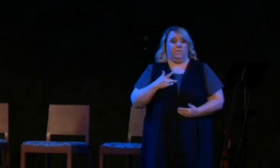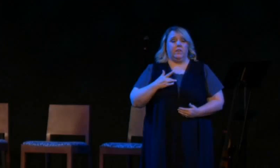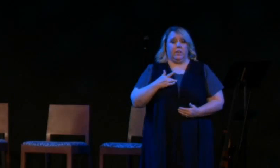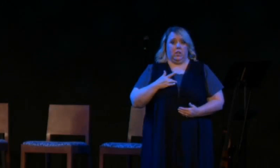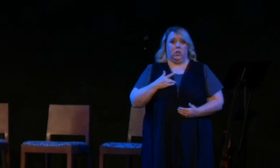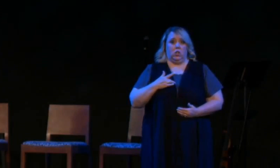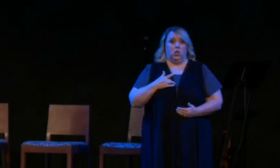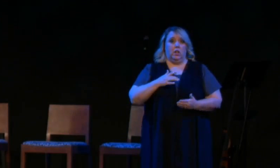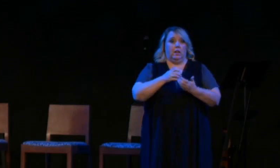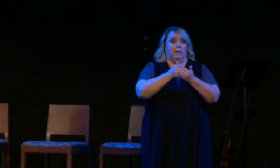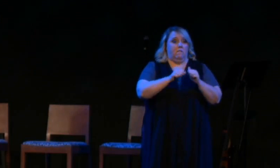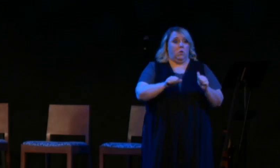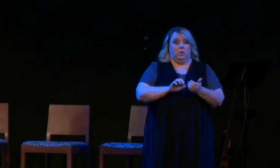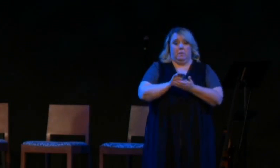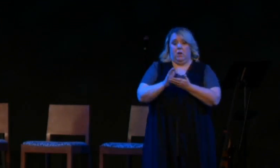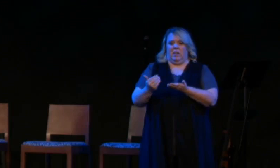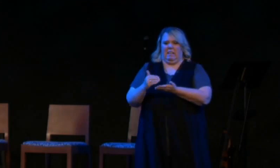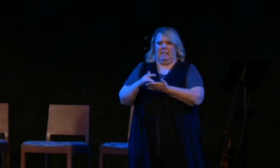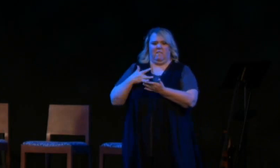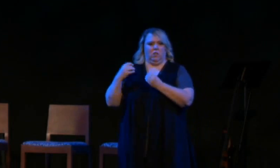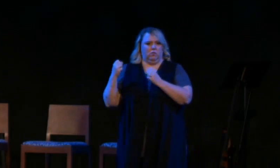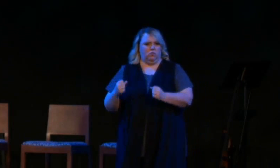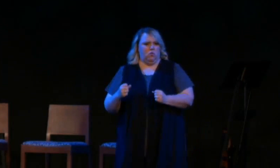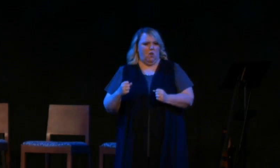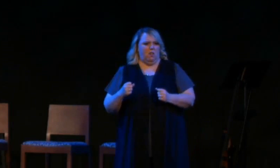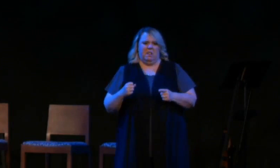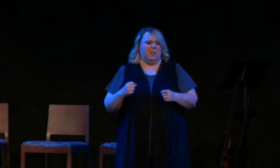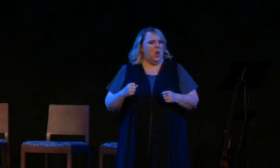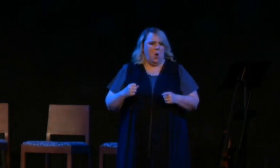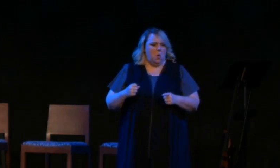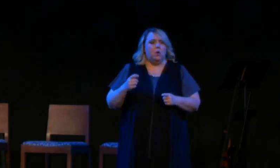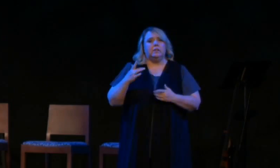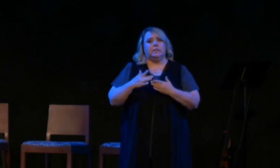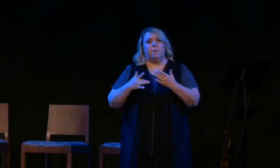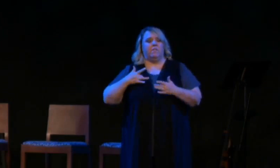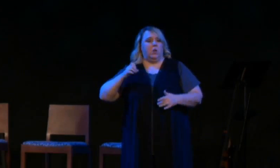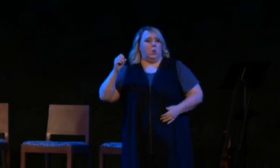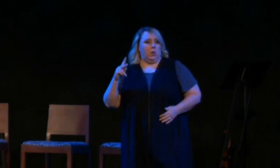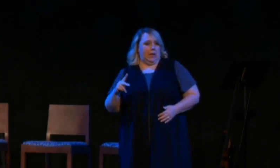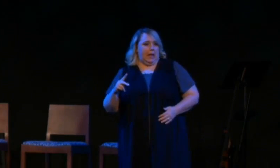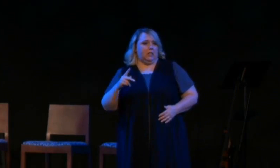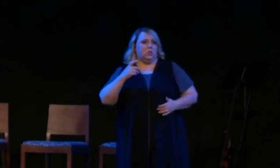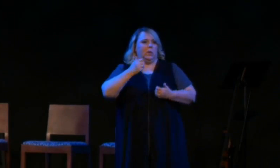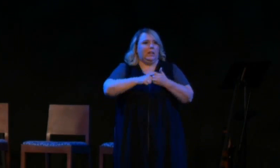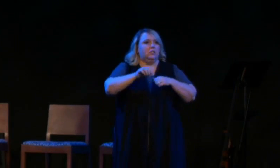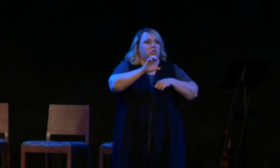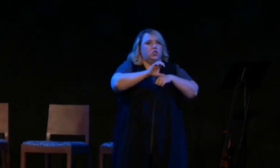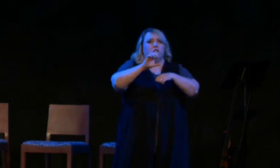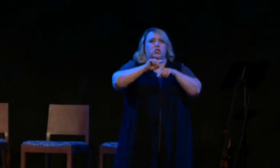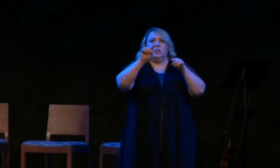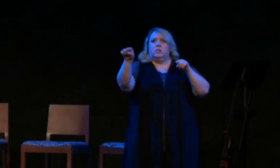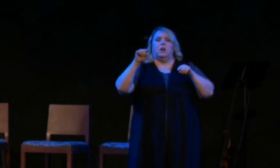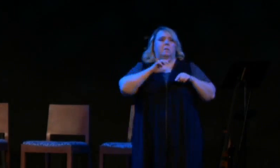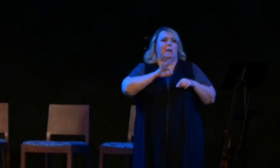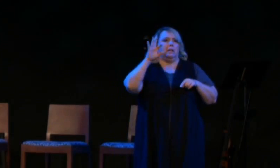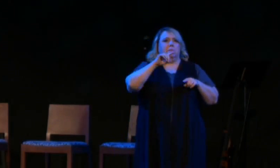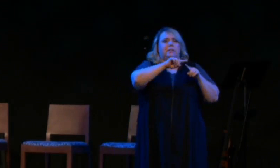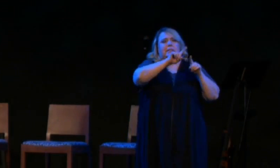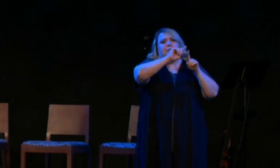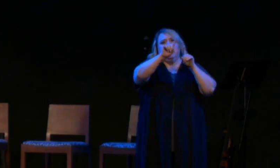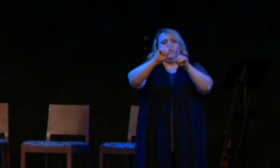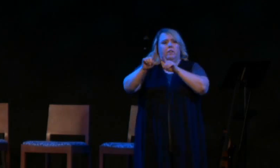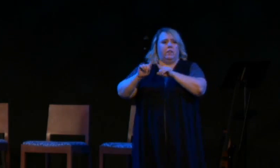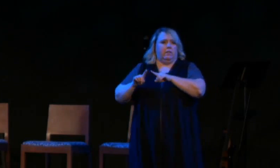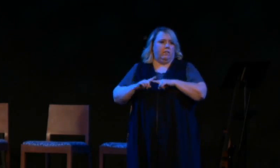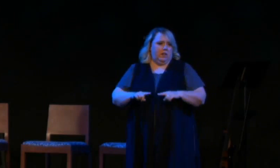after divorce, and other pastors are okay with that. And so from church to church, pastor to pastor, there's some differences even in terms of who